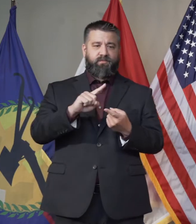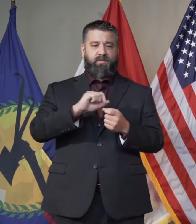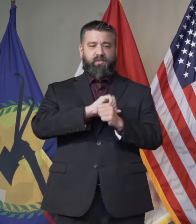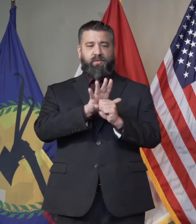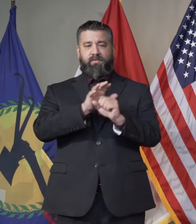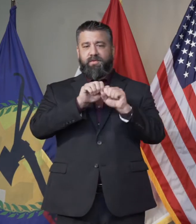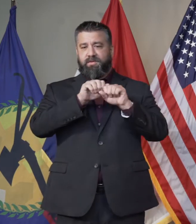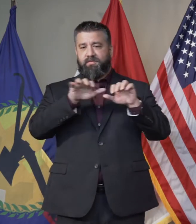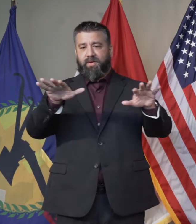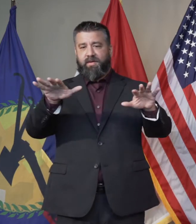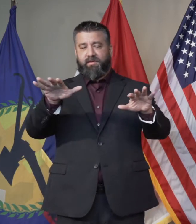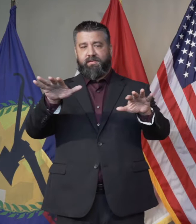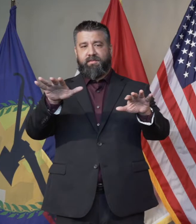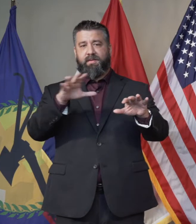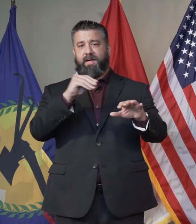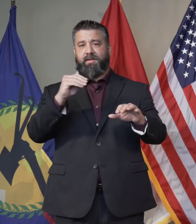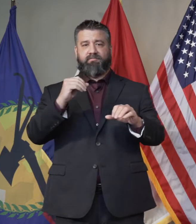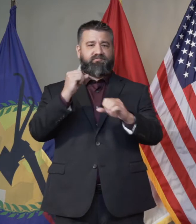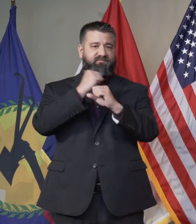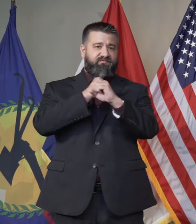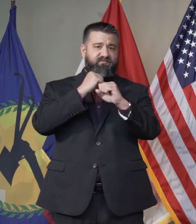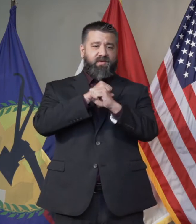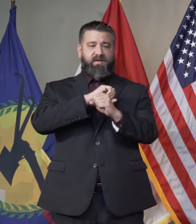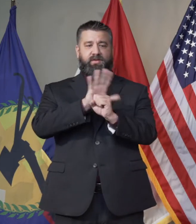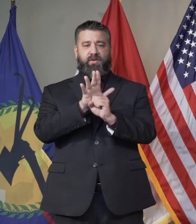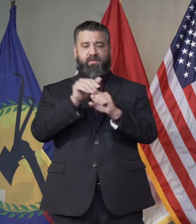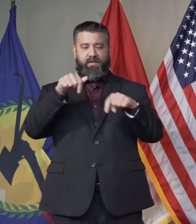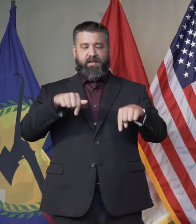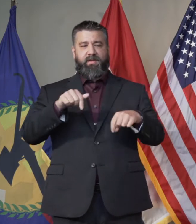these facilities and fight the spread of COVID in our community.